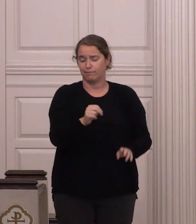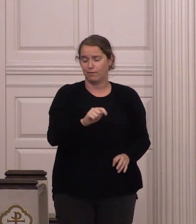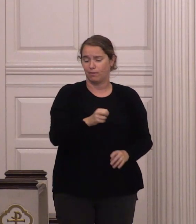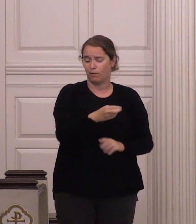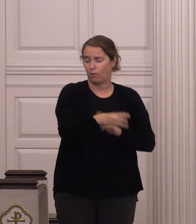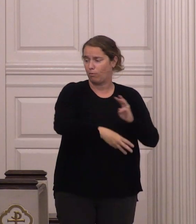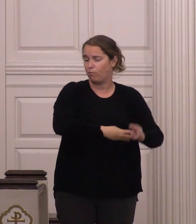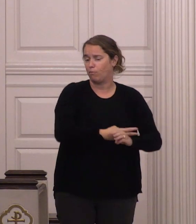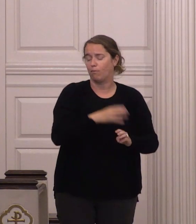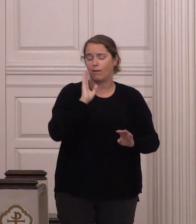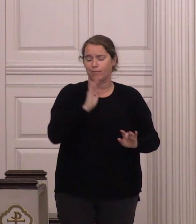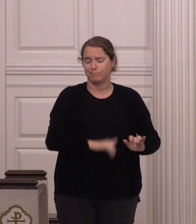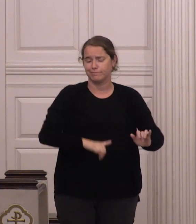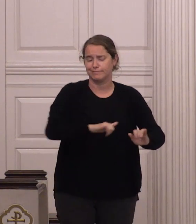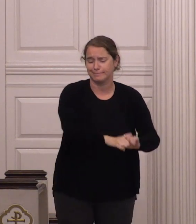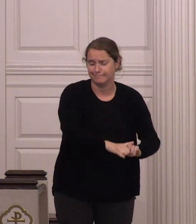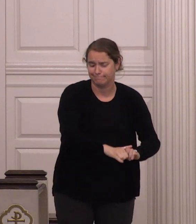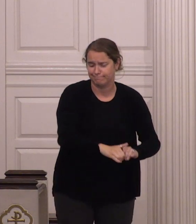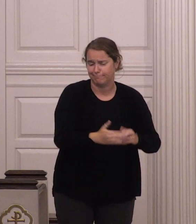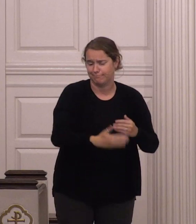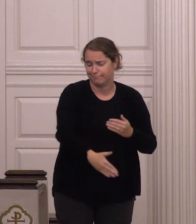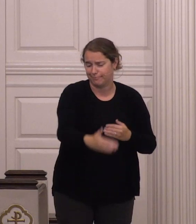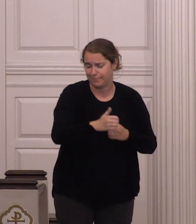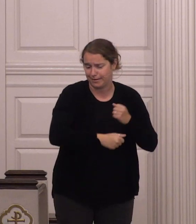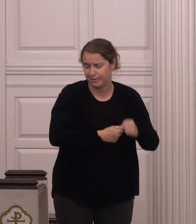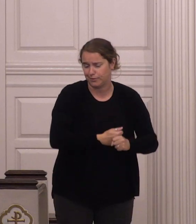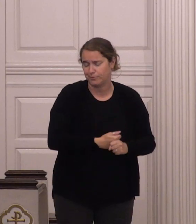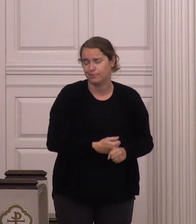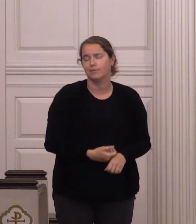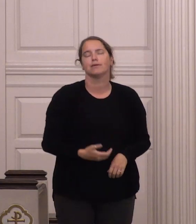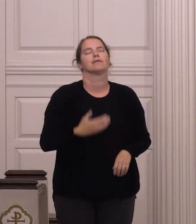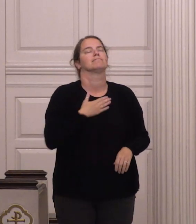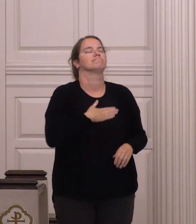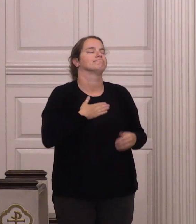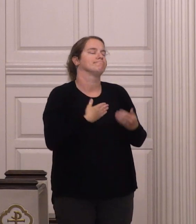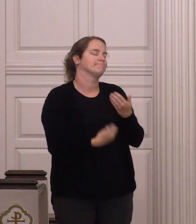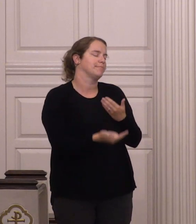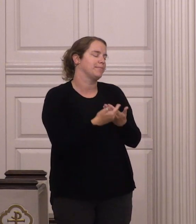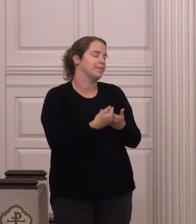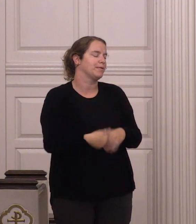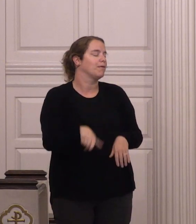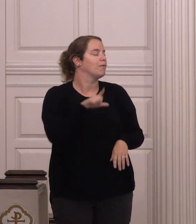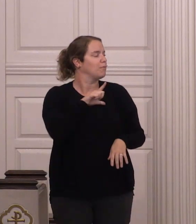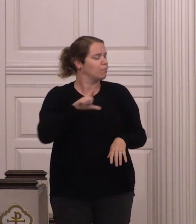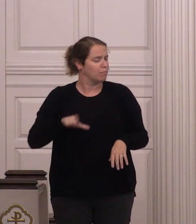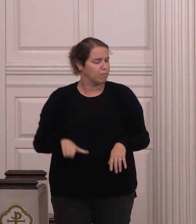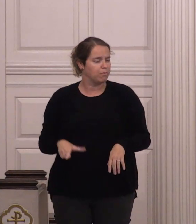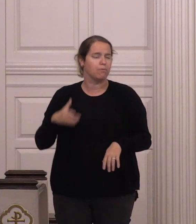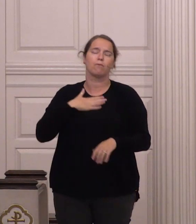for the rest of my years. You save my life, O Lord, I shall not die.